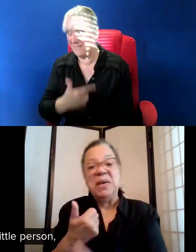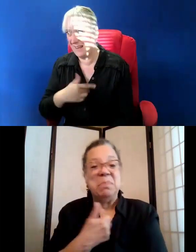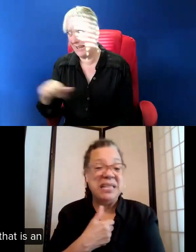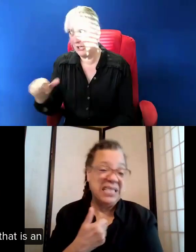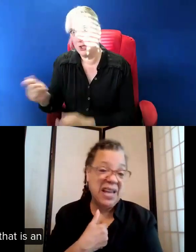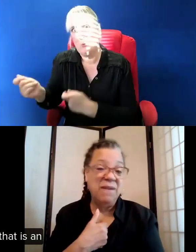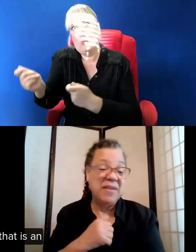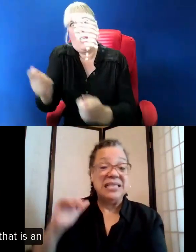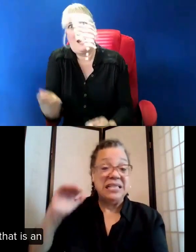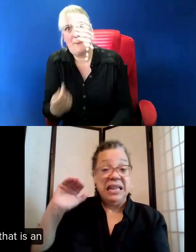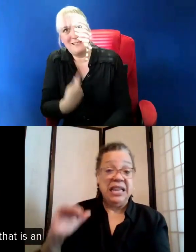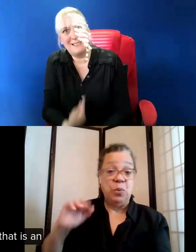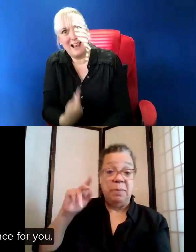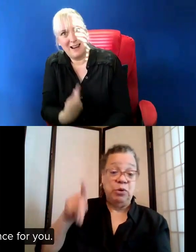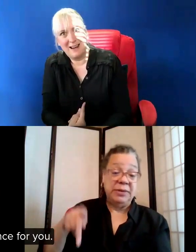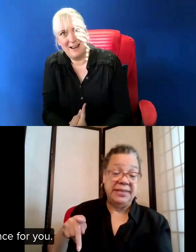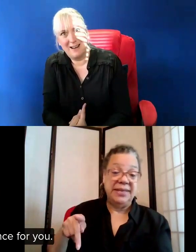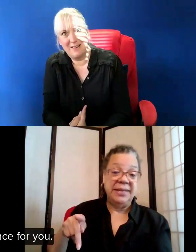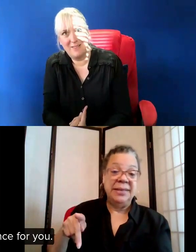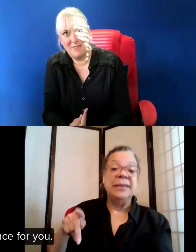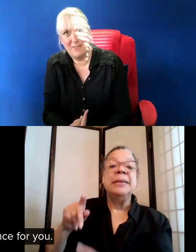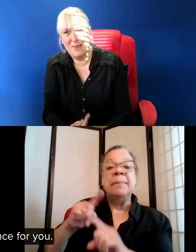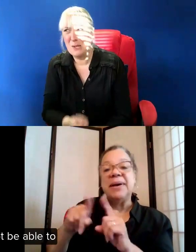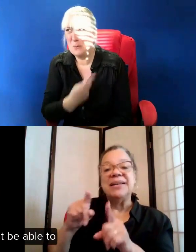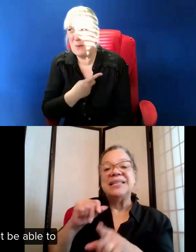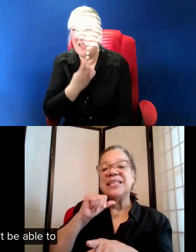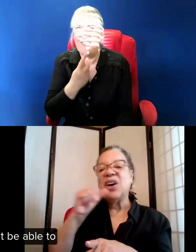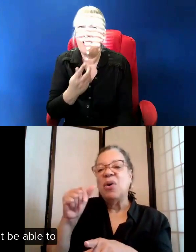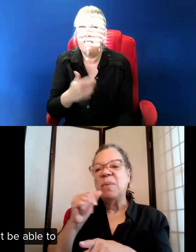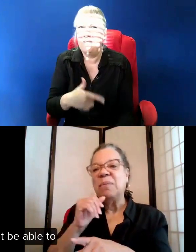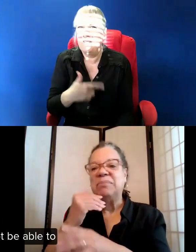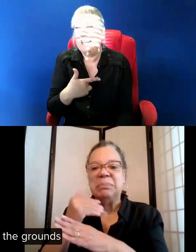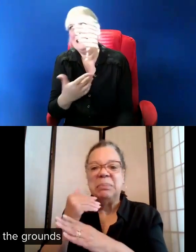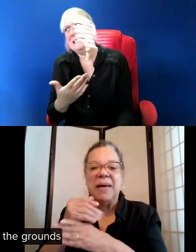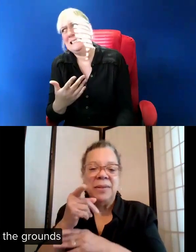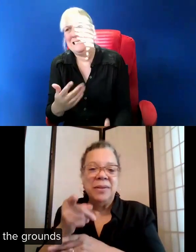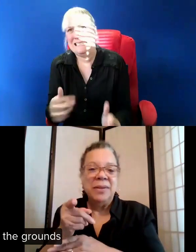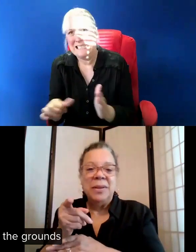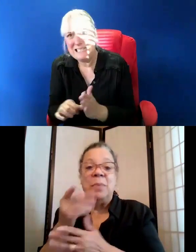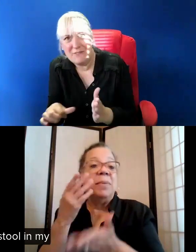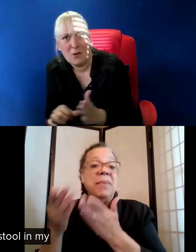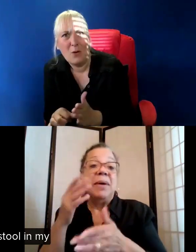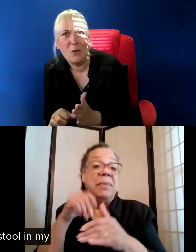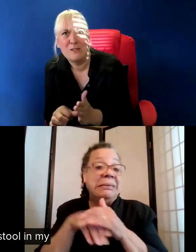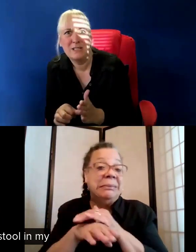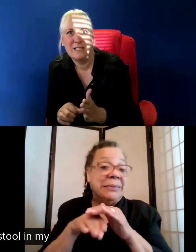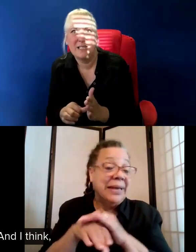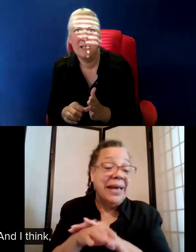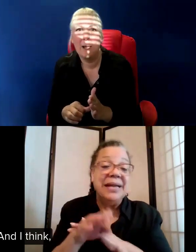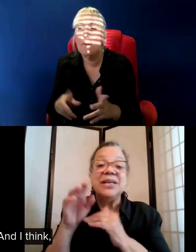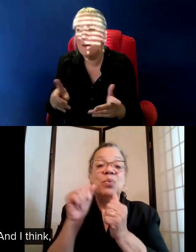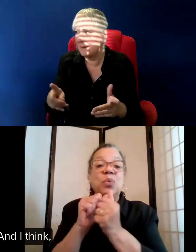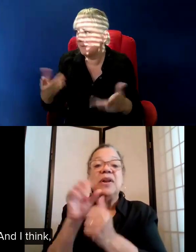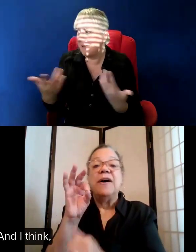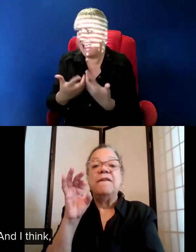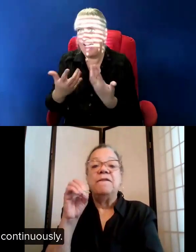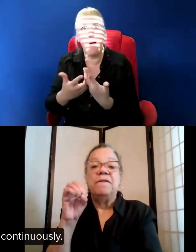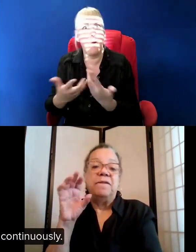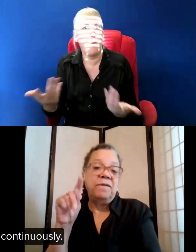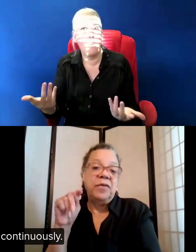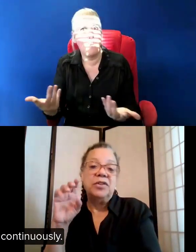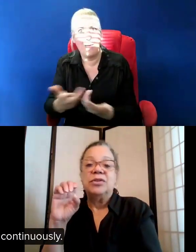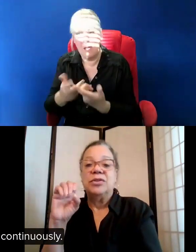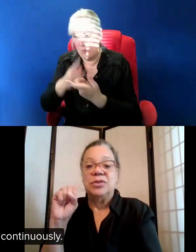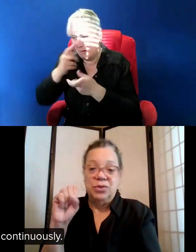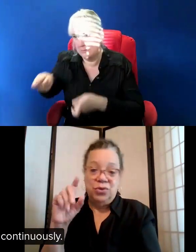little person, because that is an inconvenience for you, but I may not be able to even get into the grounds with a footstool in my backpack. And I think to